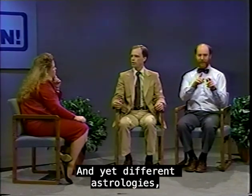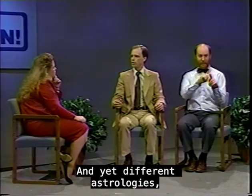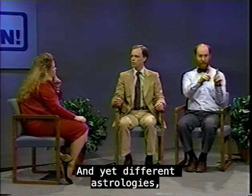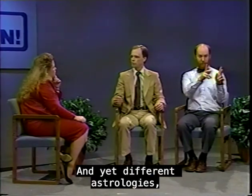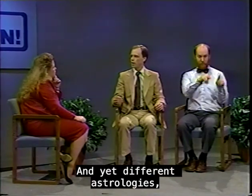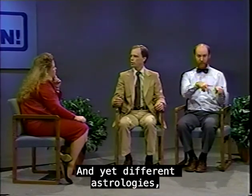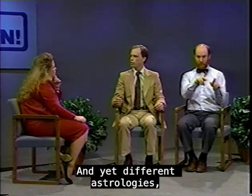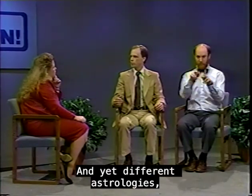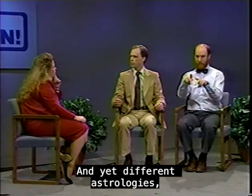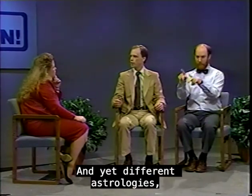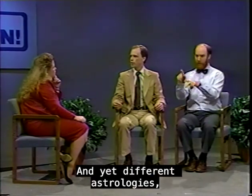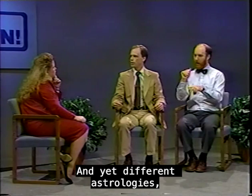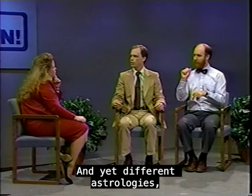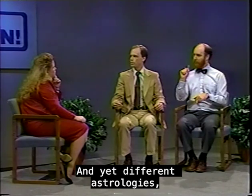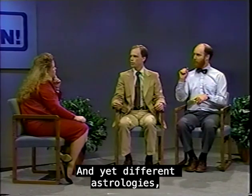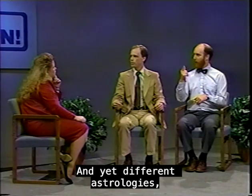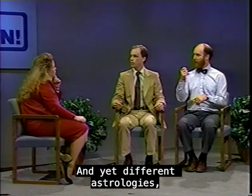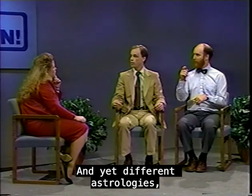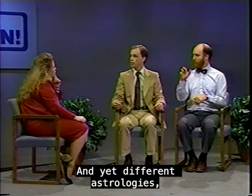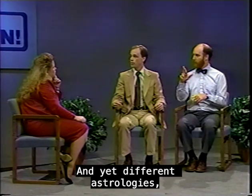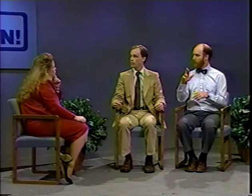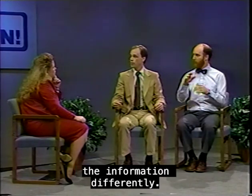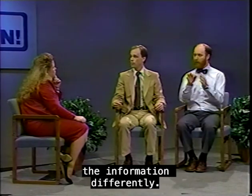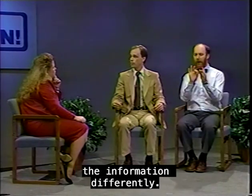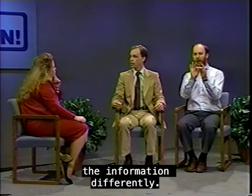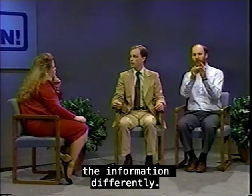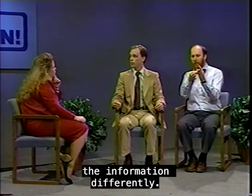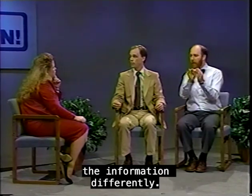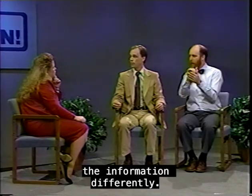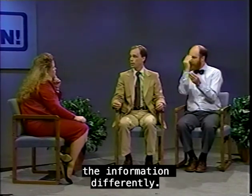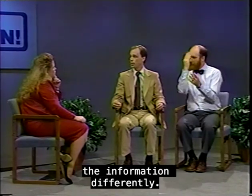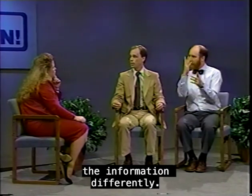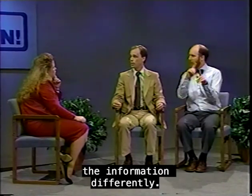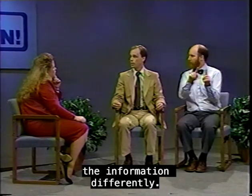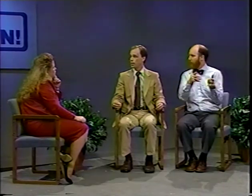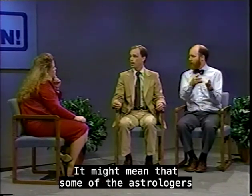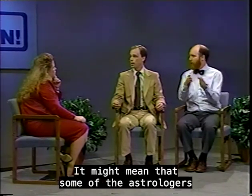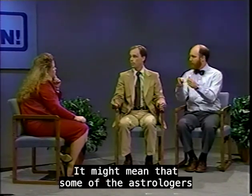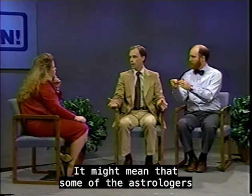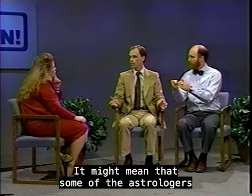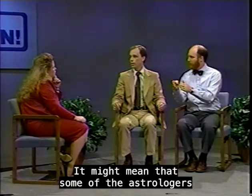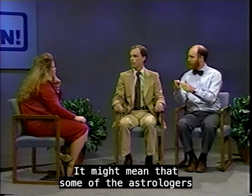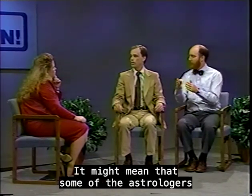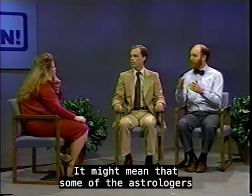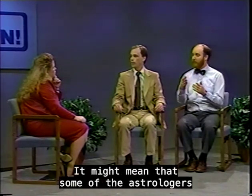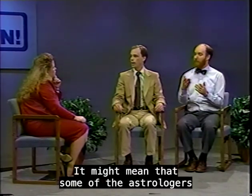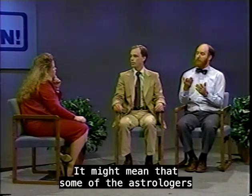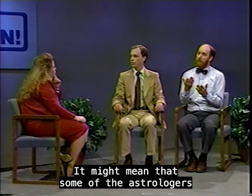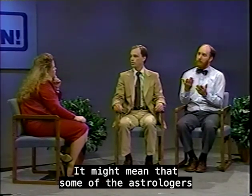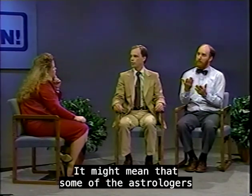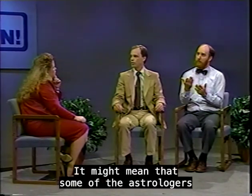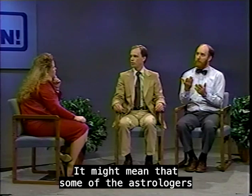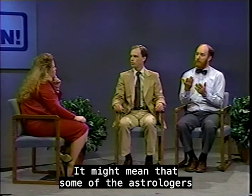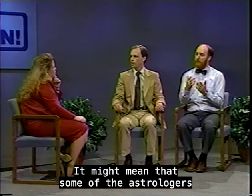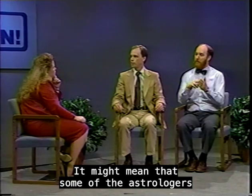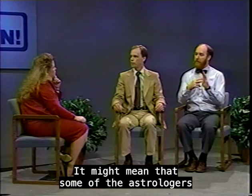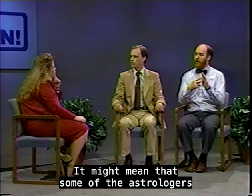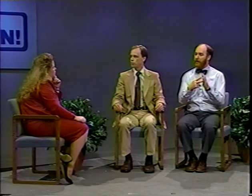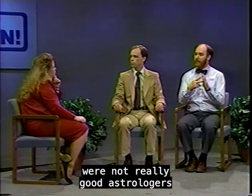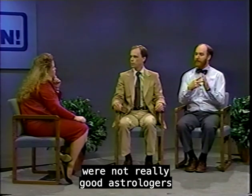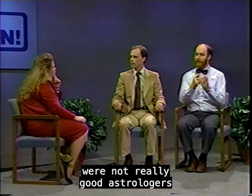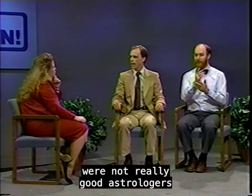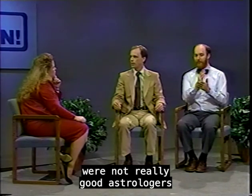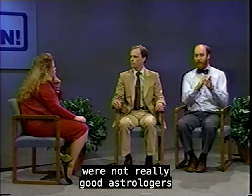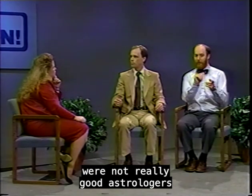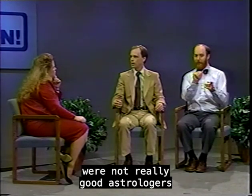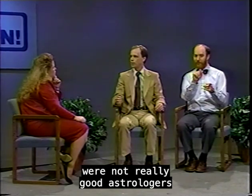astrologers had interpreted the information differently. It might mean that some of the